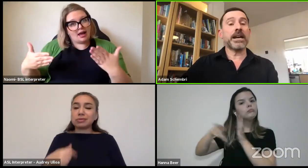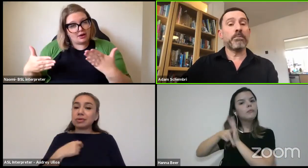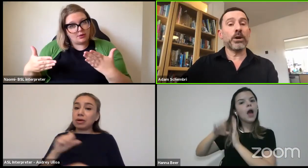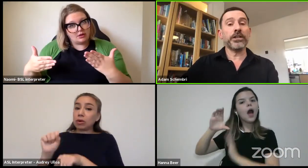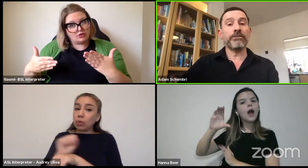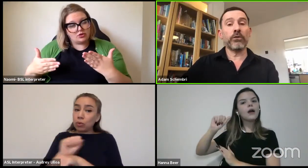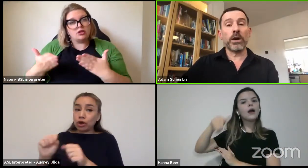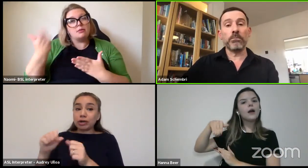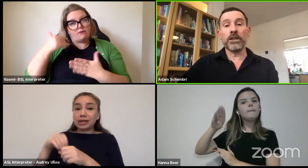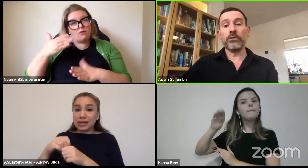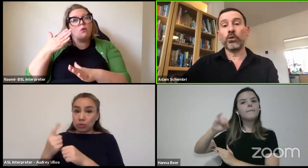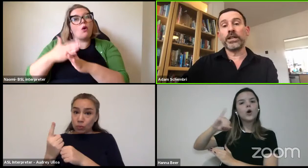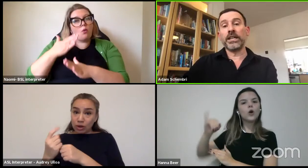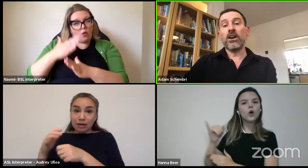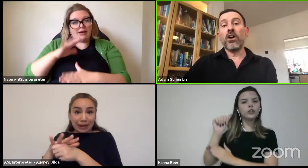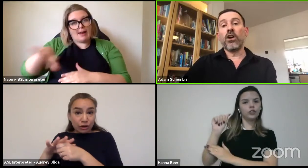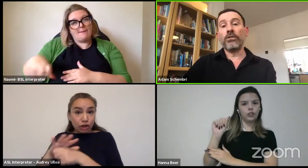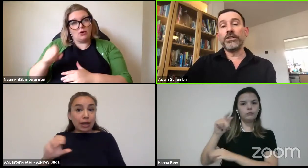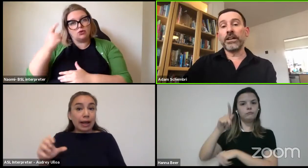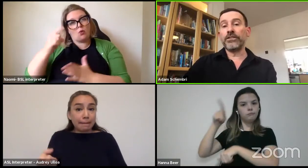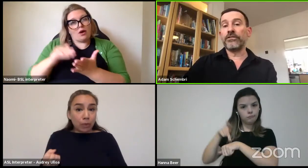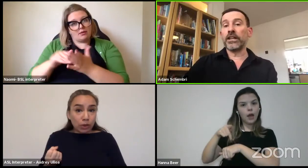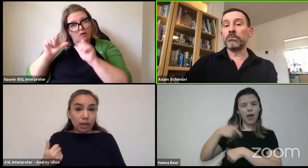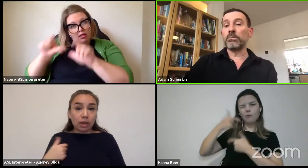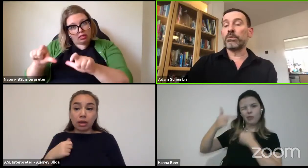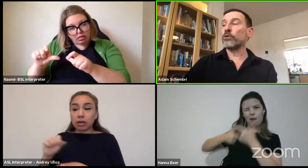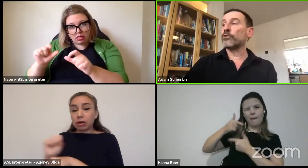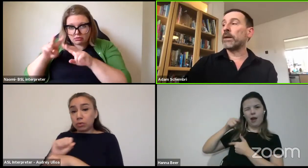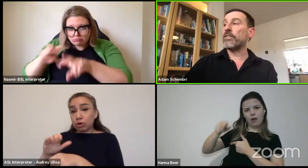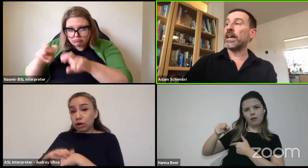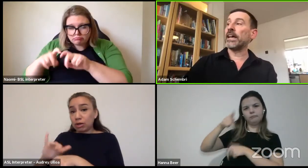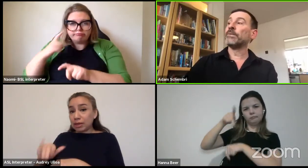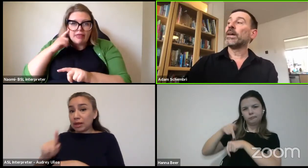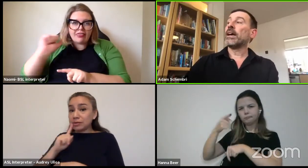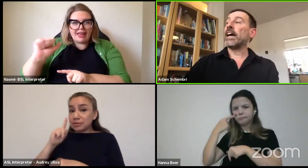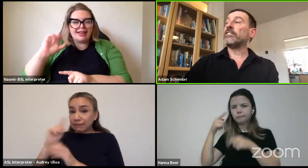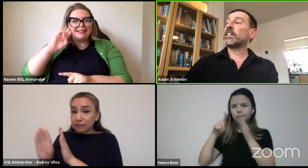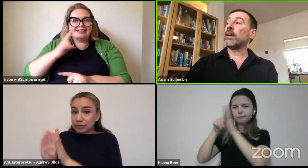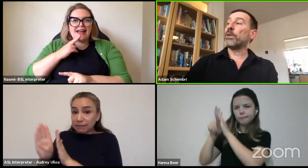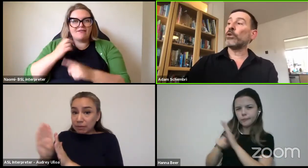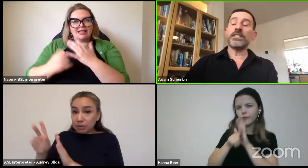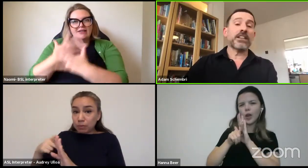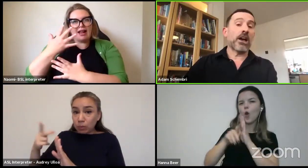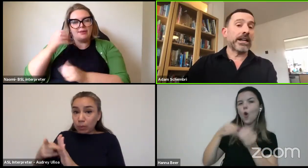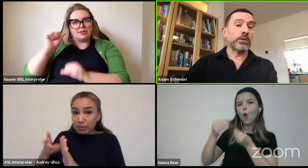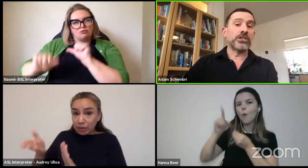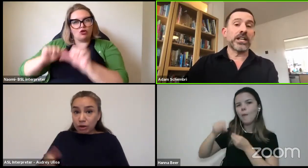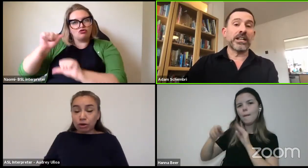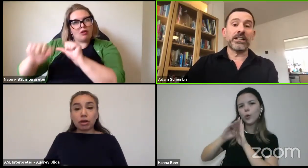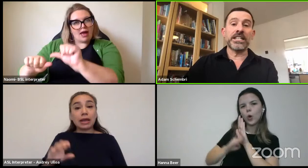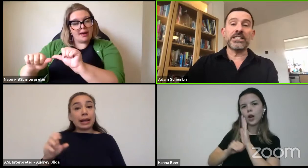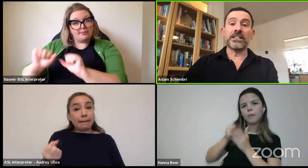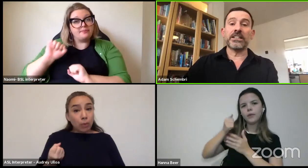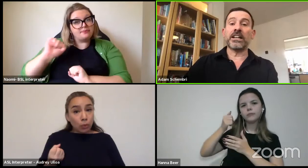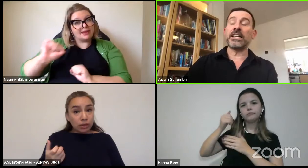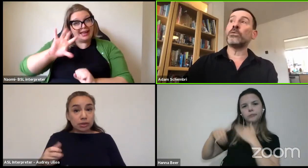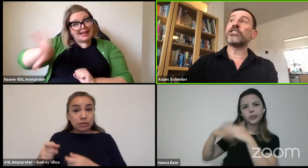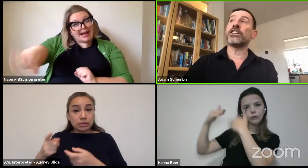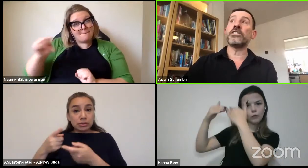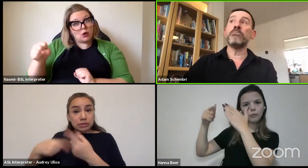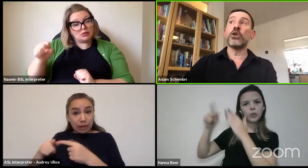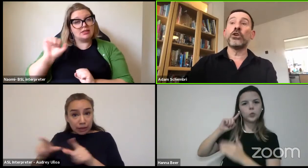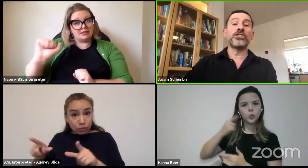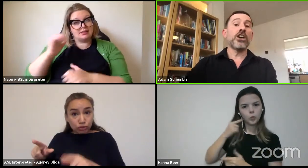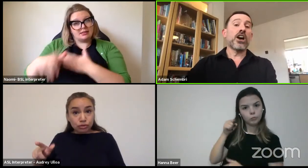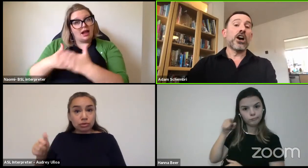Penh in Cambodia for 1 month working on the deaf development program there. And Cambodian Sign Language is a language